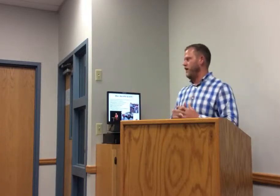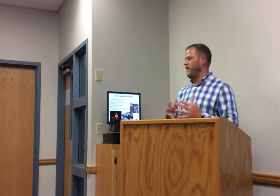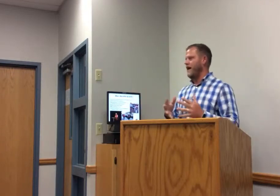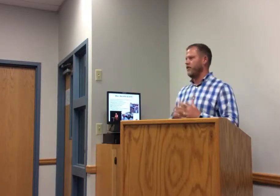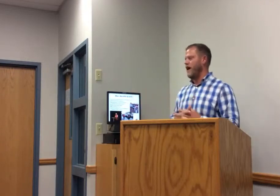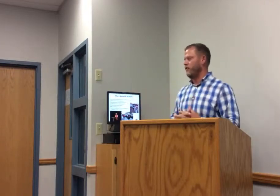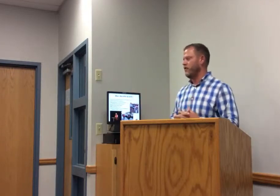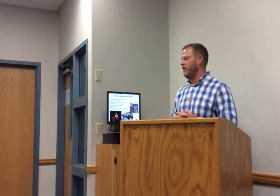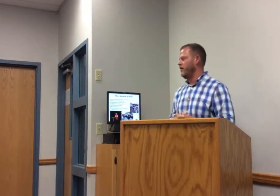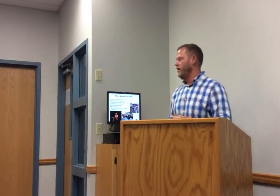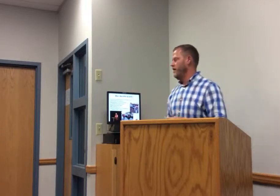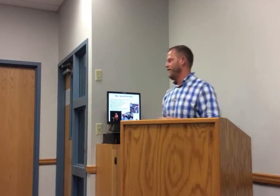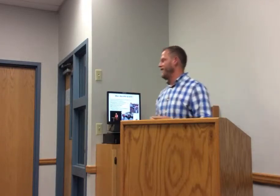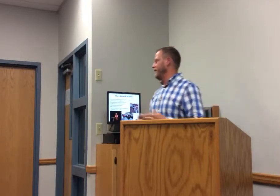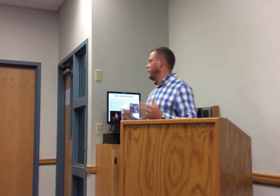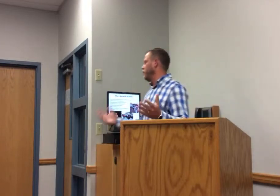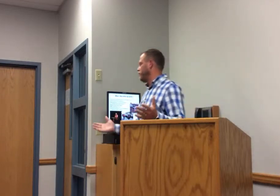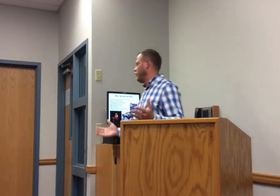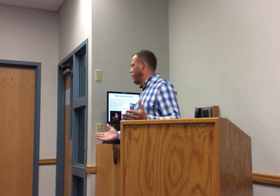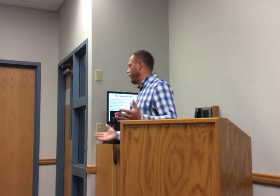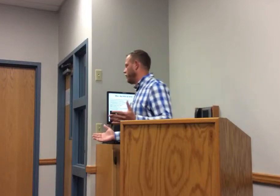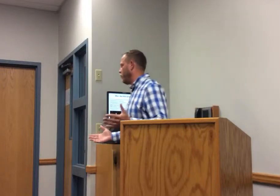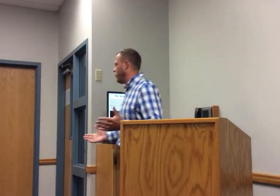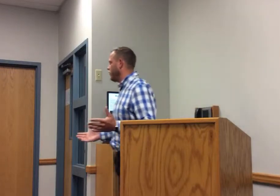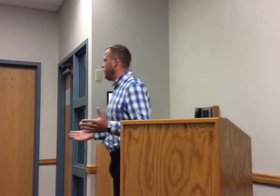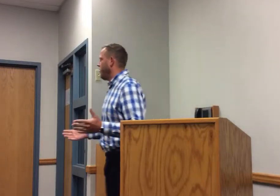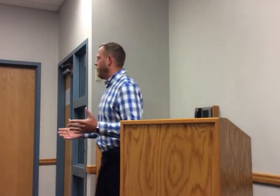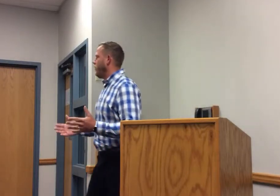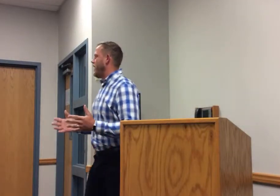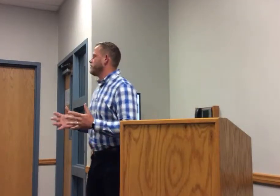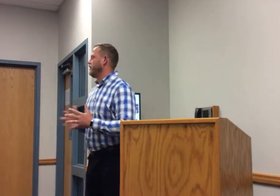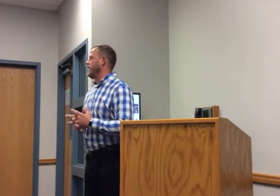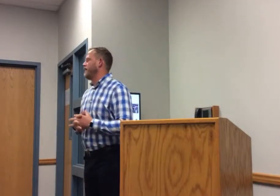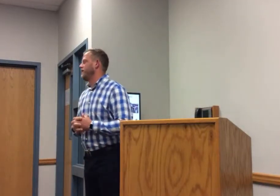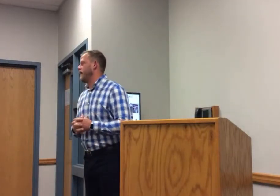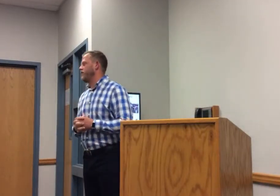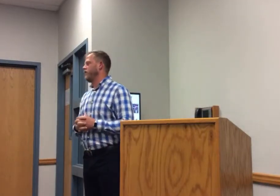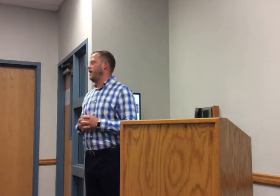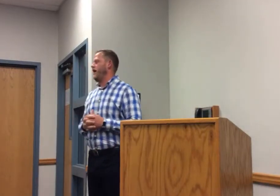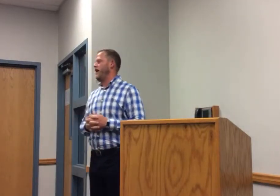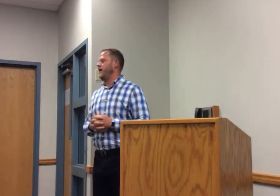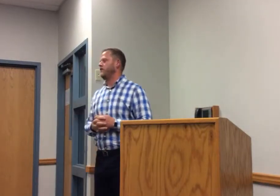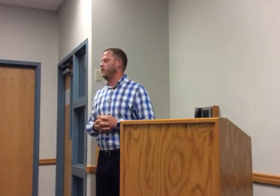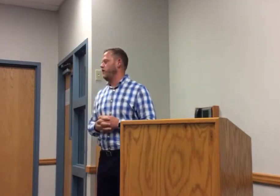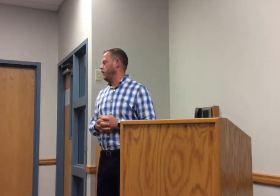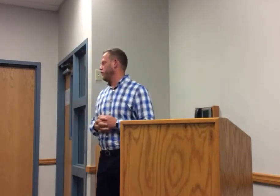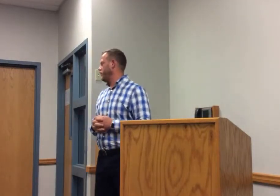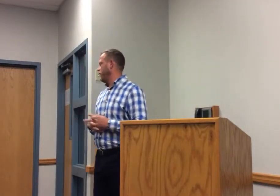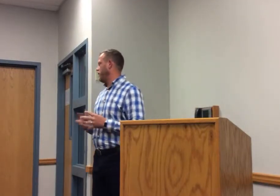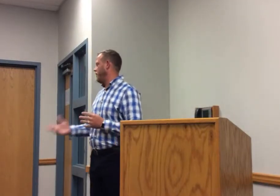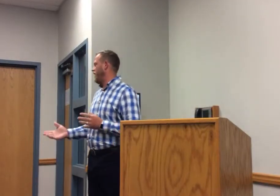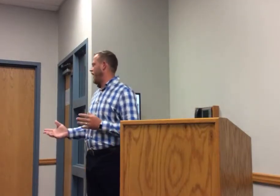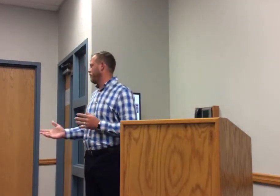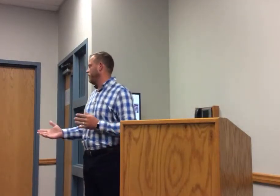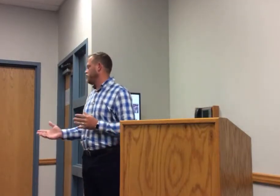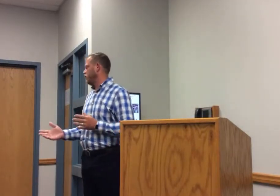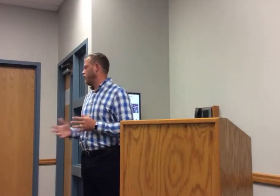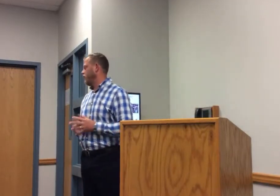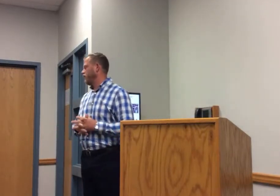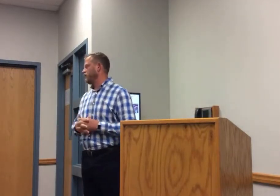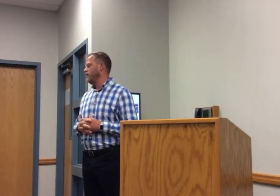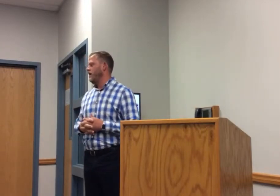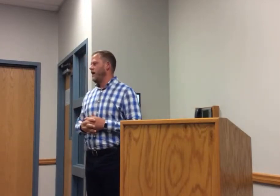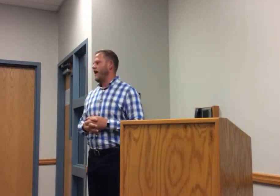and Great Bend, that rivalry doesn't go too overboard. We actually got together and we worked with Uncommon athlete